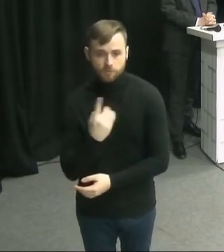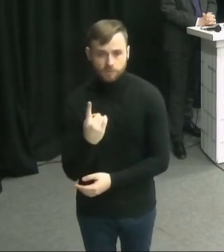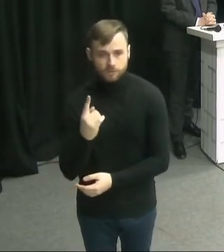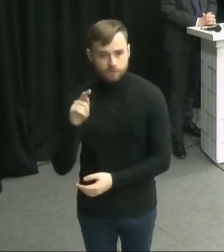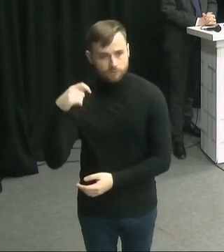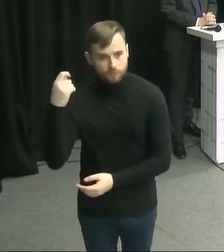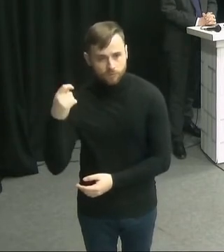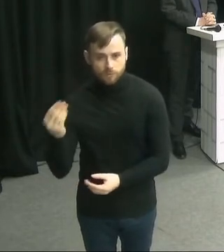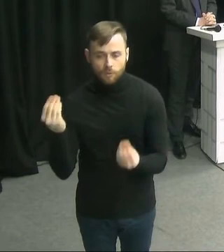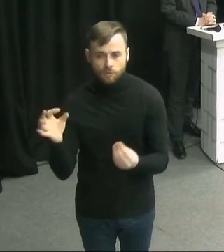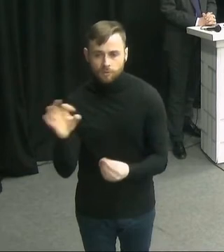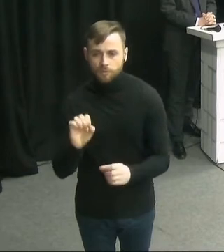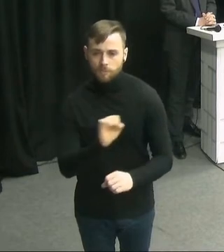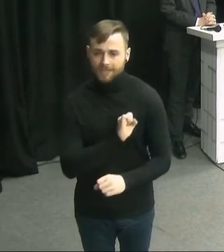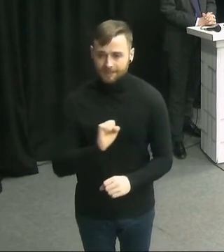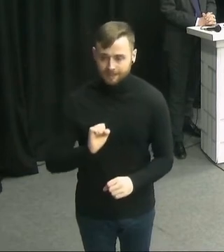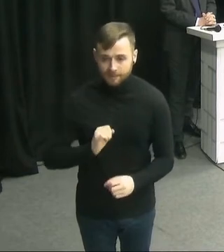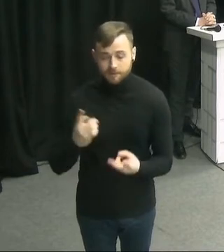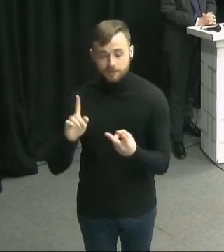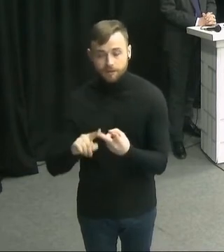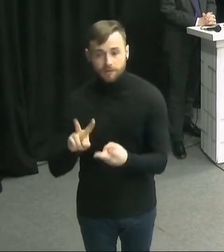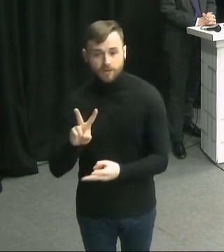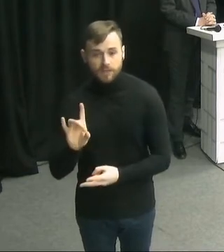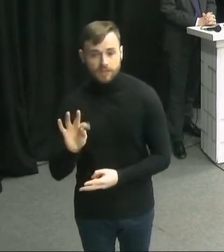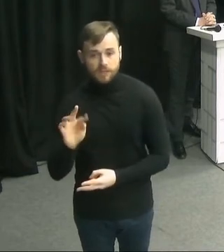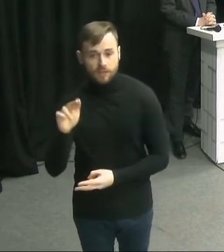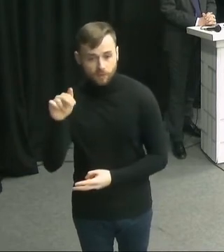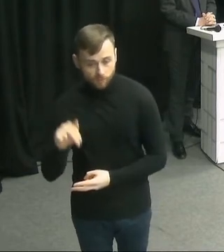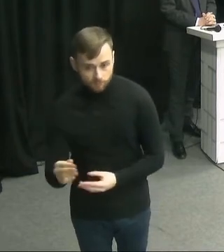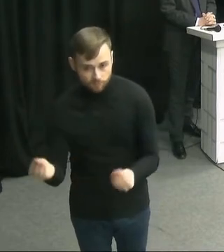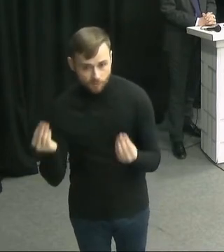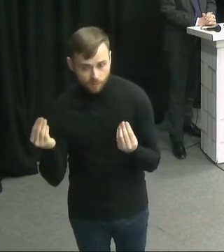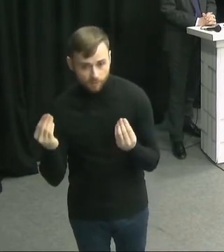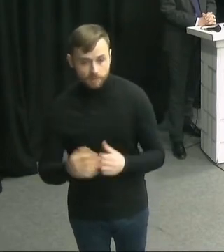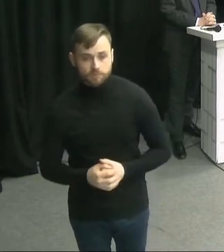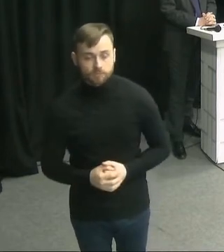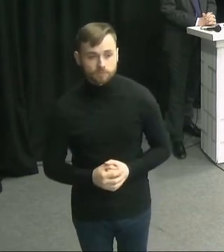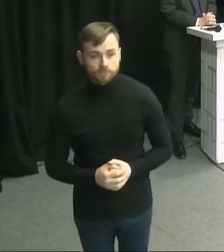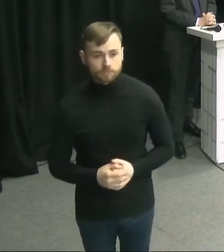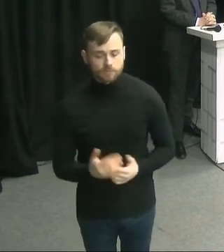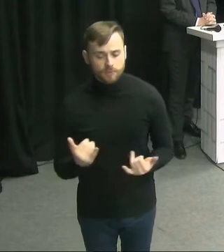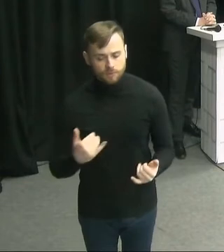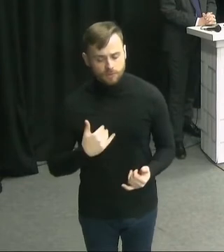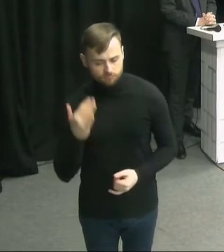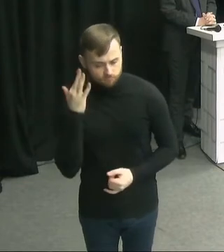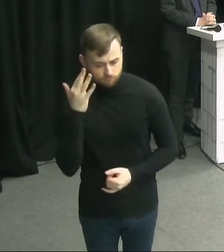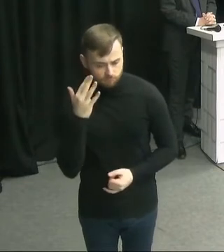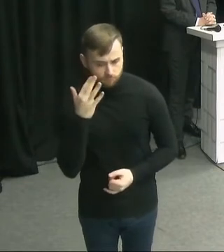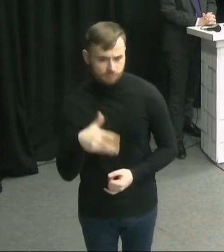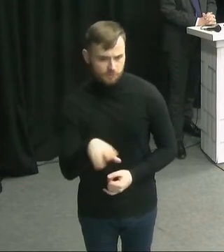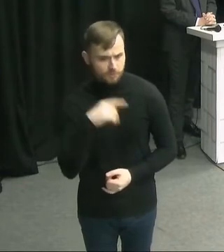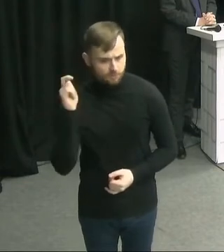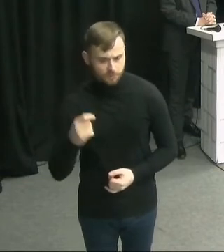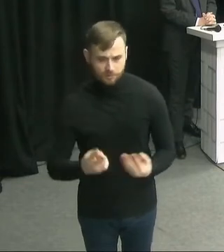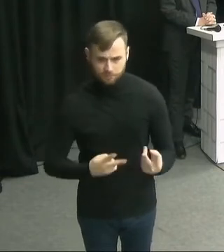And my close family members study in foreign universities, in Germany, other universities. So most of the